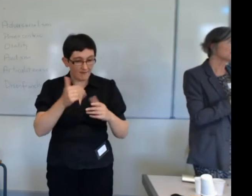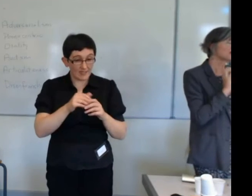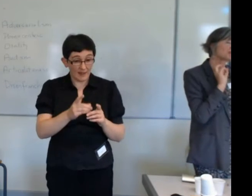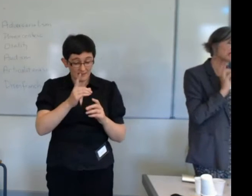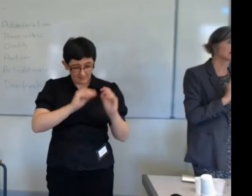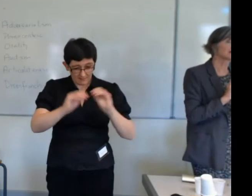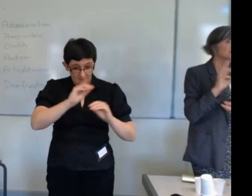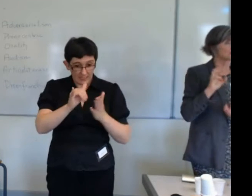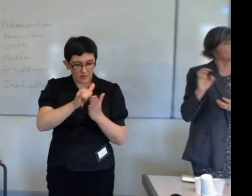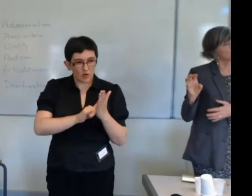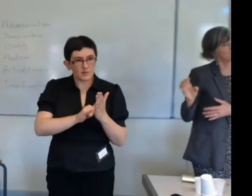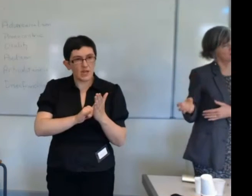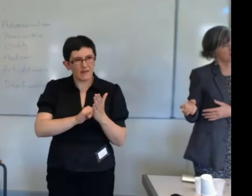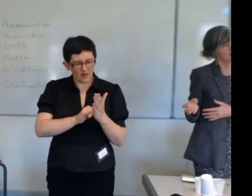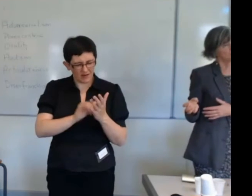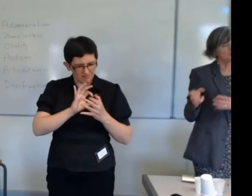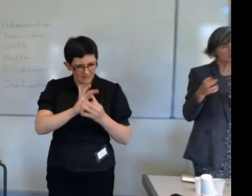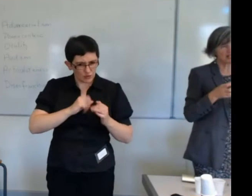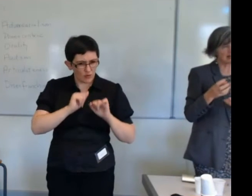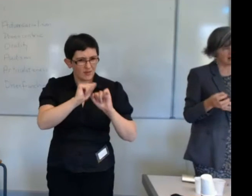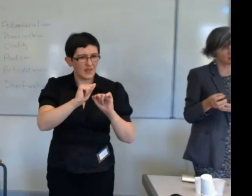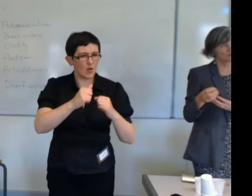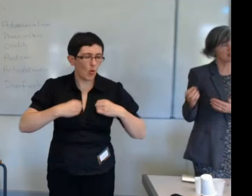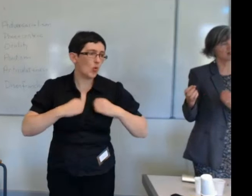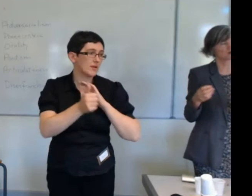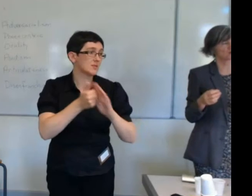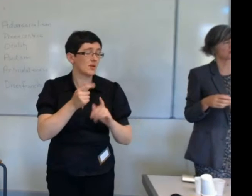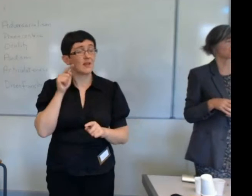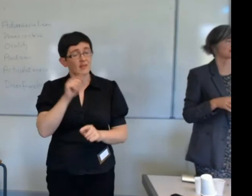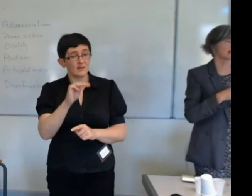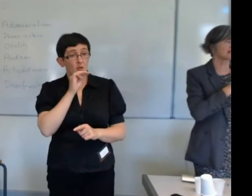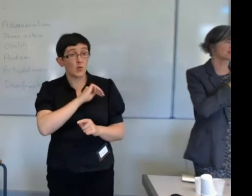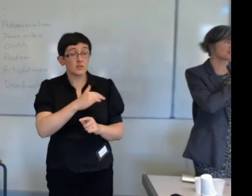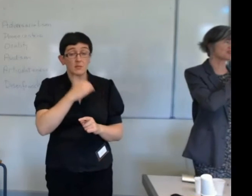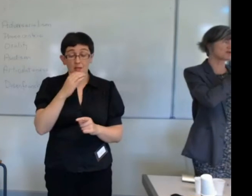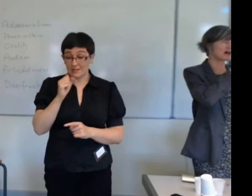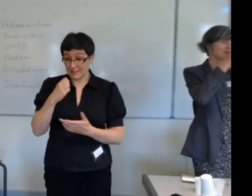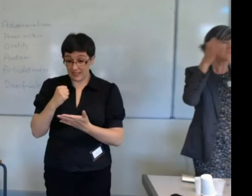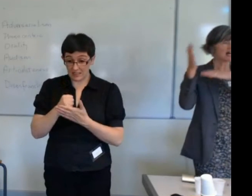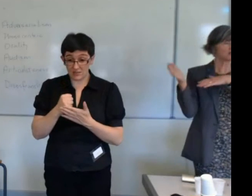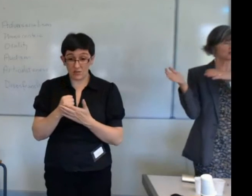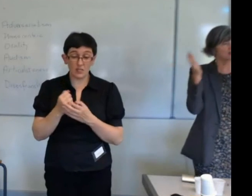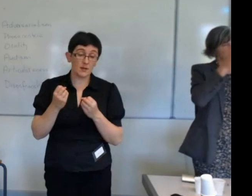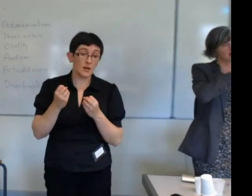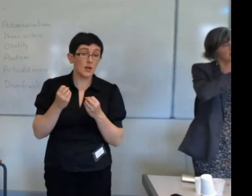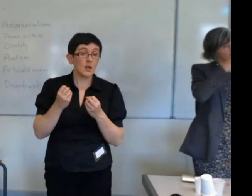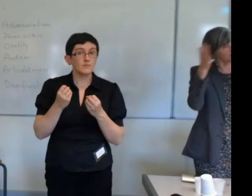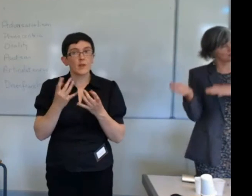very particularly to their own experience, which is, again, really important, because case studies do have a universality